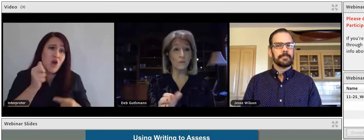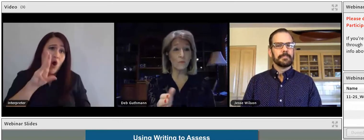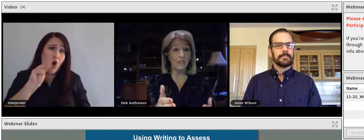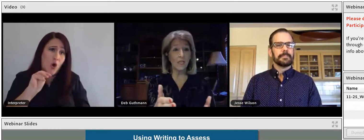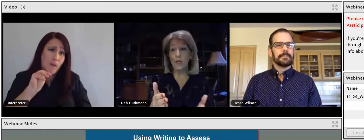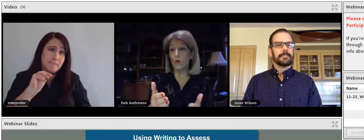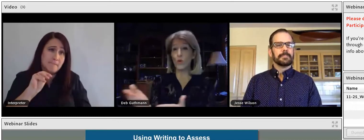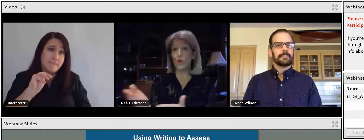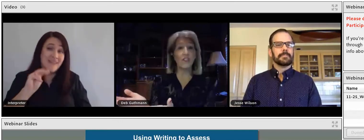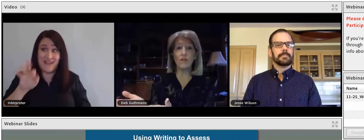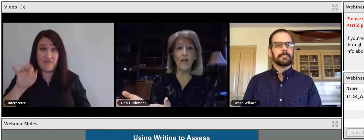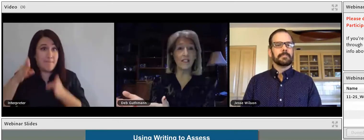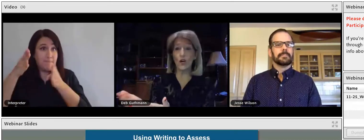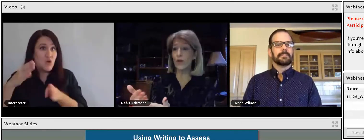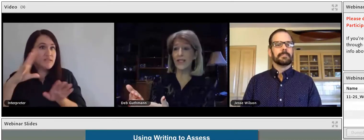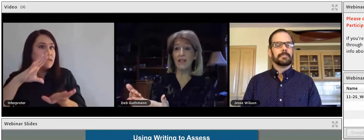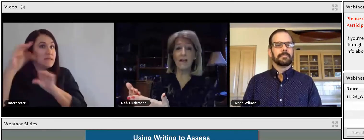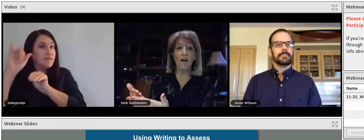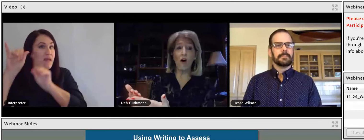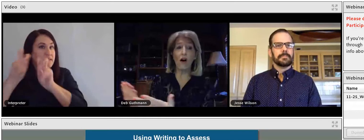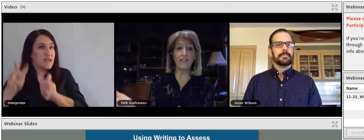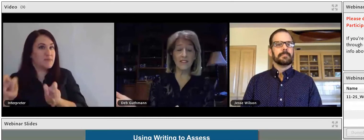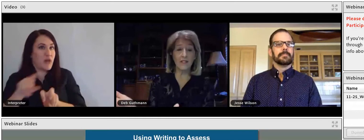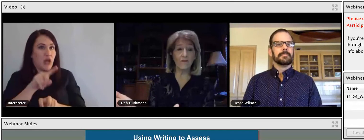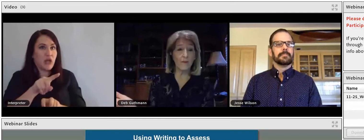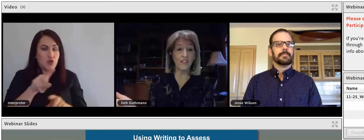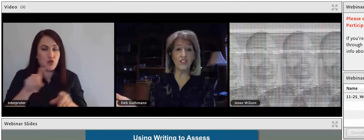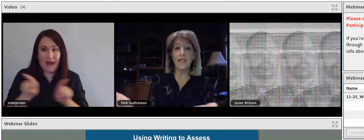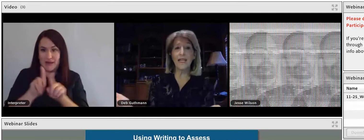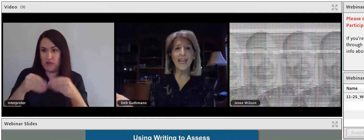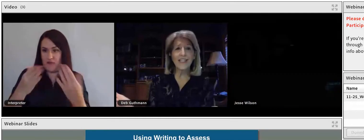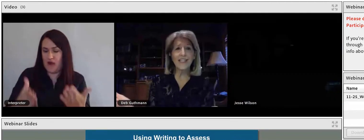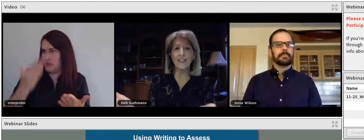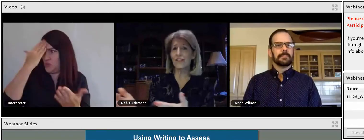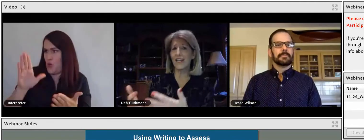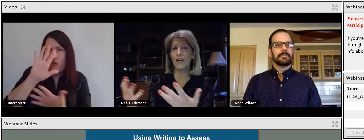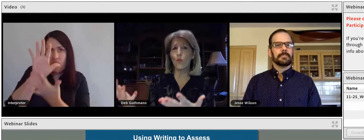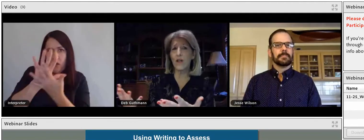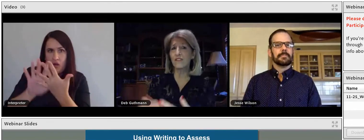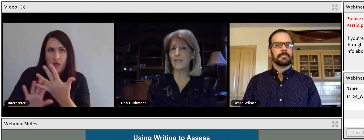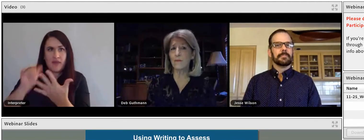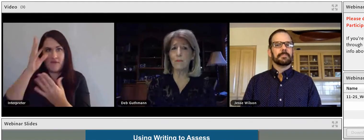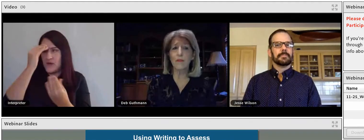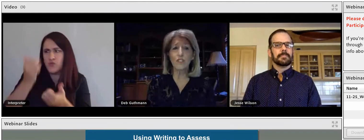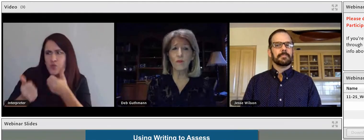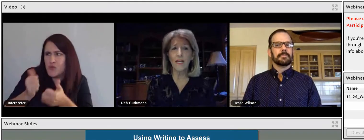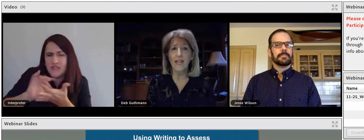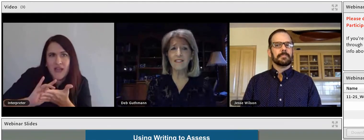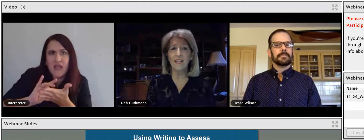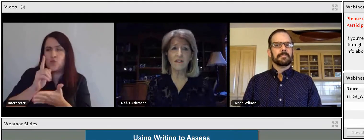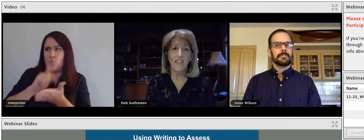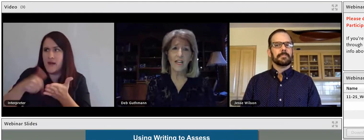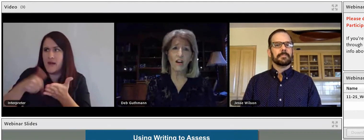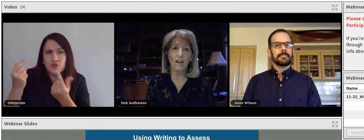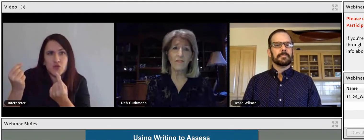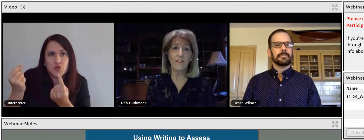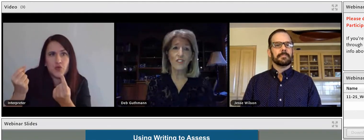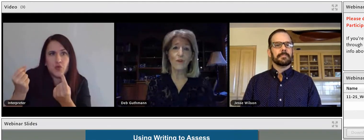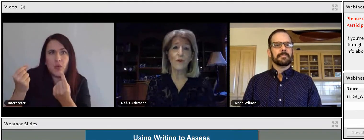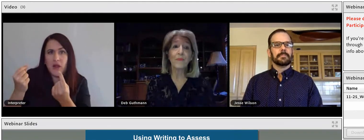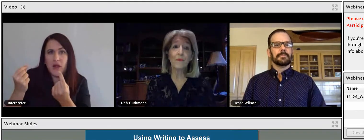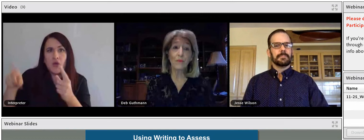this assessment with you not knowing all this information, the medication they're taking, what else they might be doing as they leave